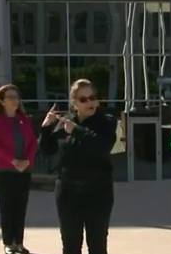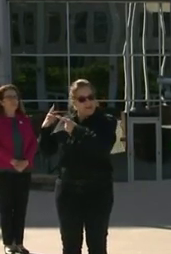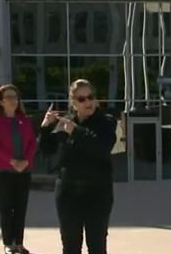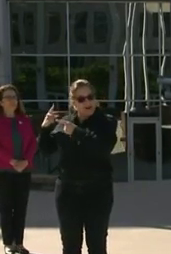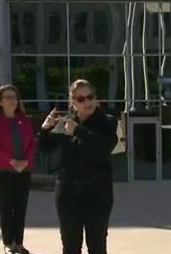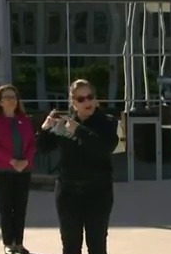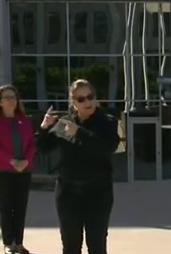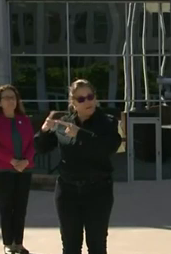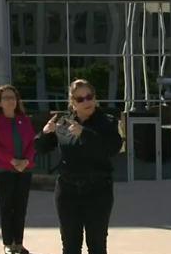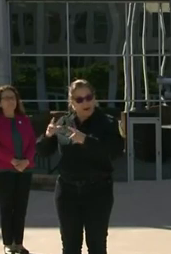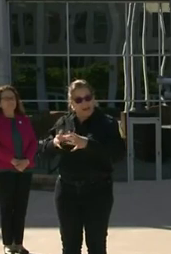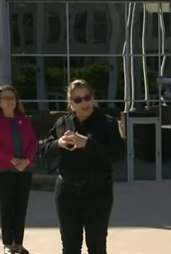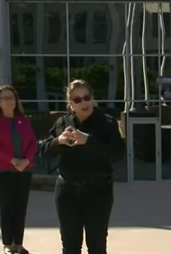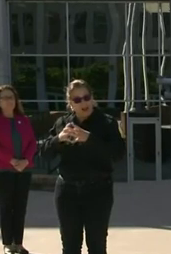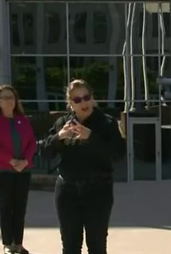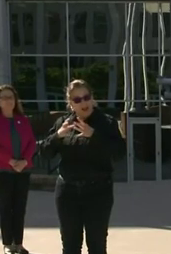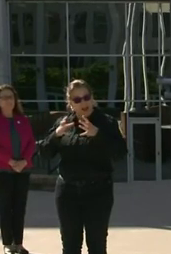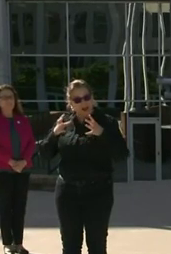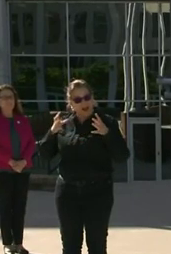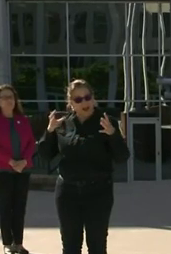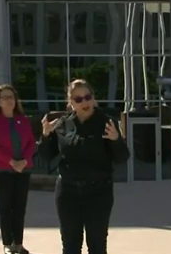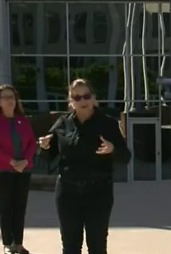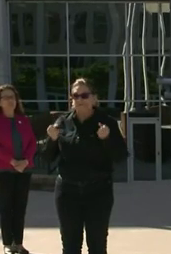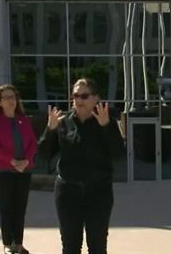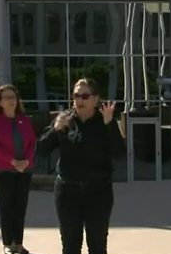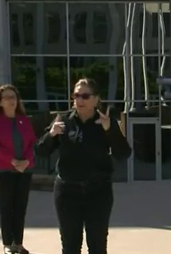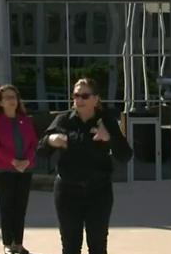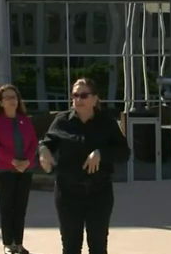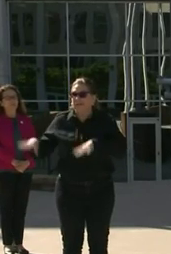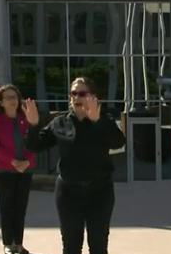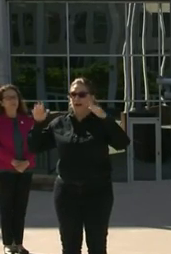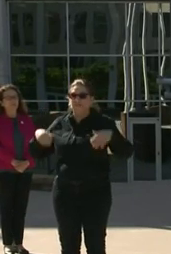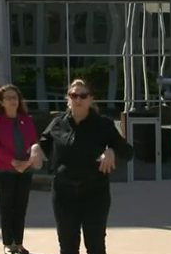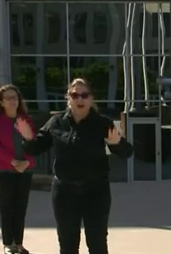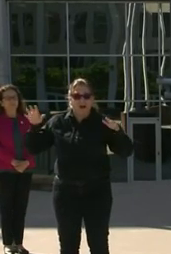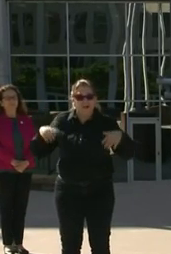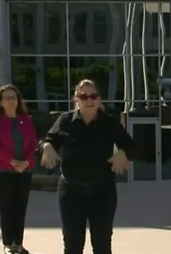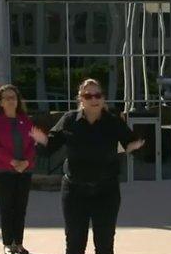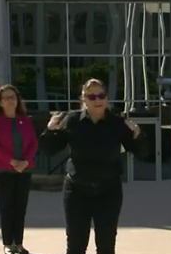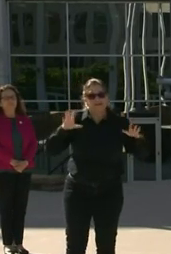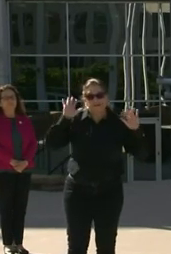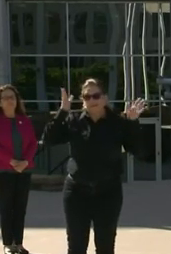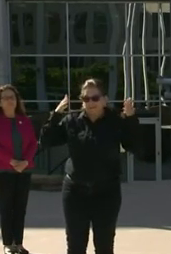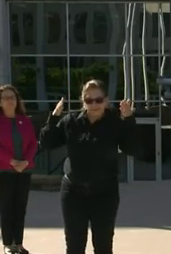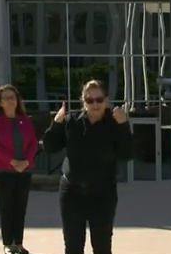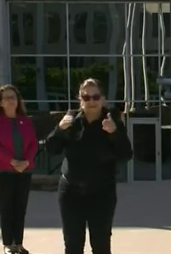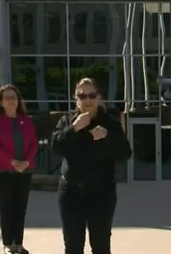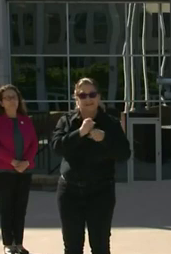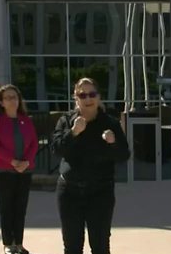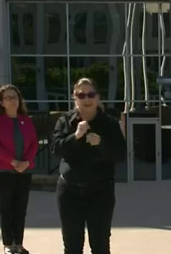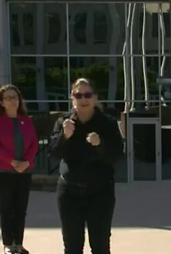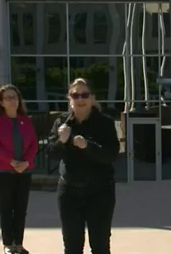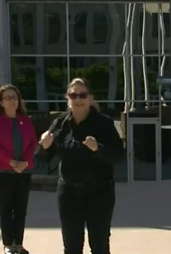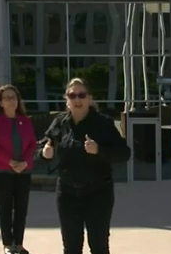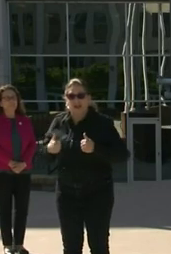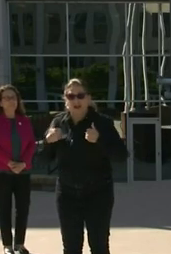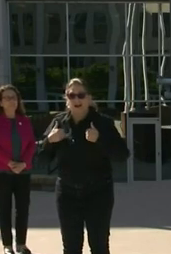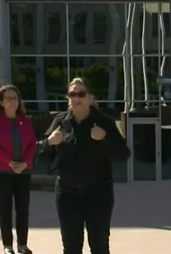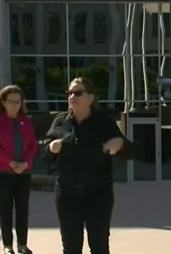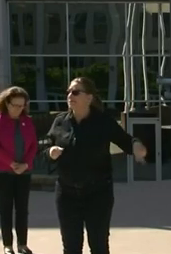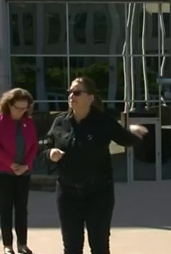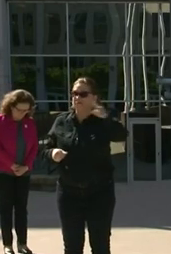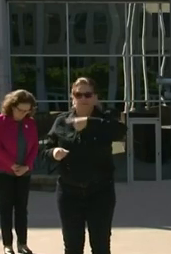save lives. In the coming weeks, we need to continue to work together to flatten the curve. Today, I